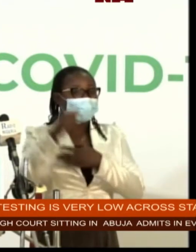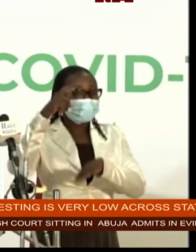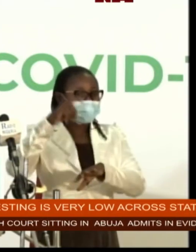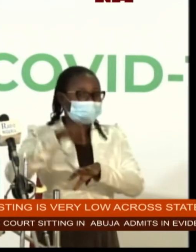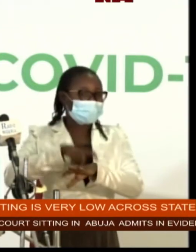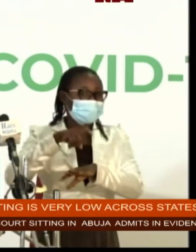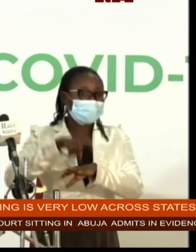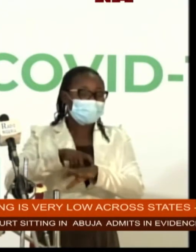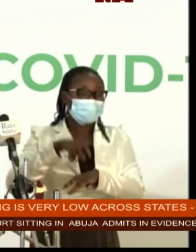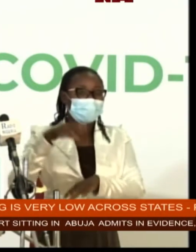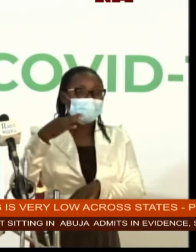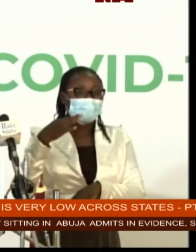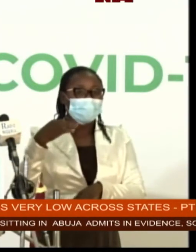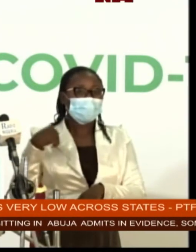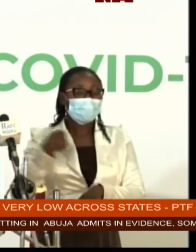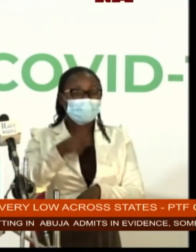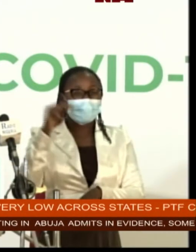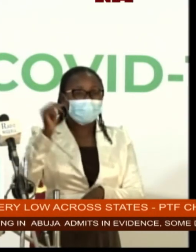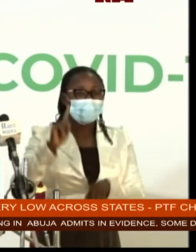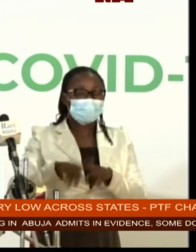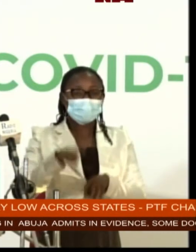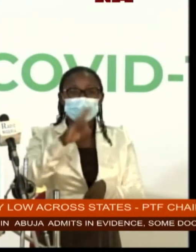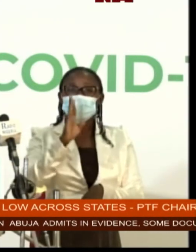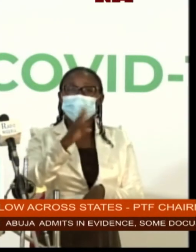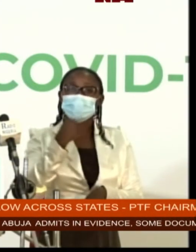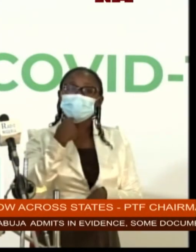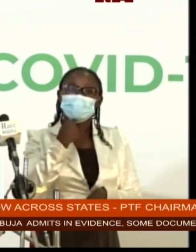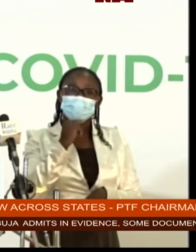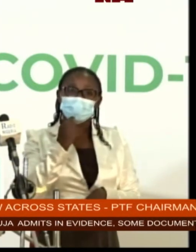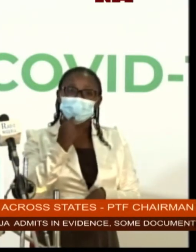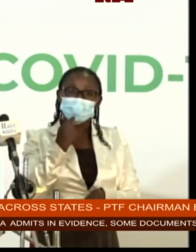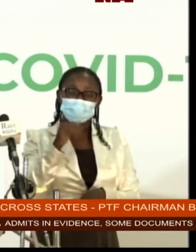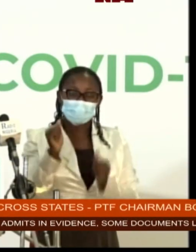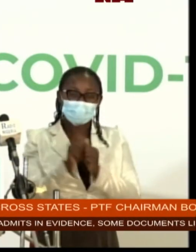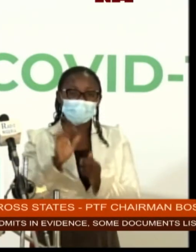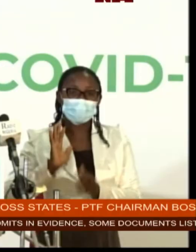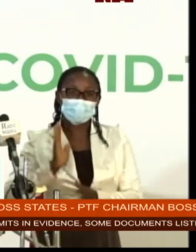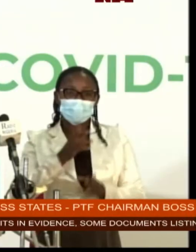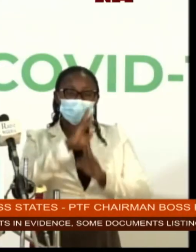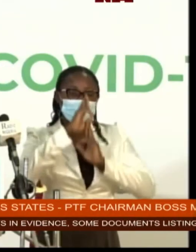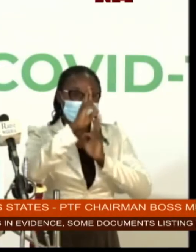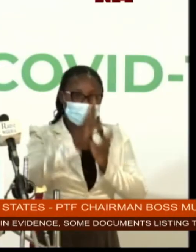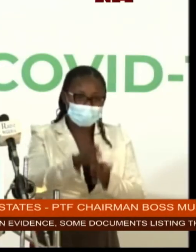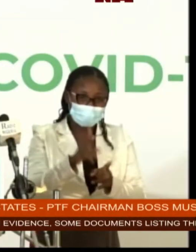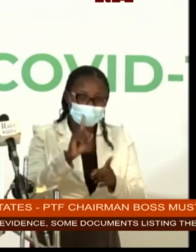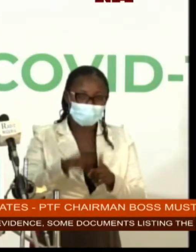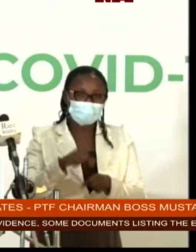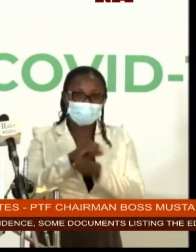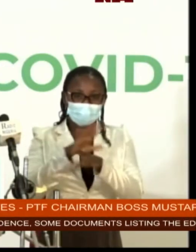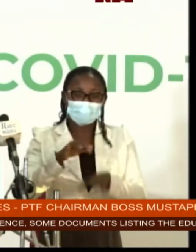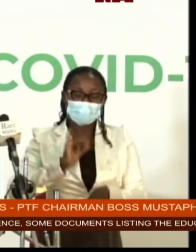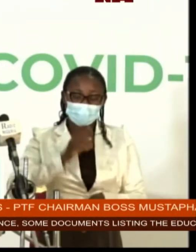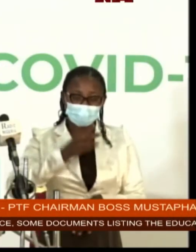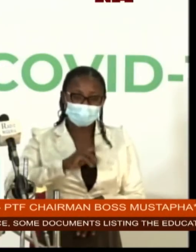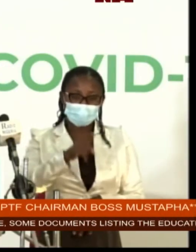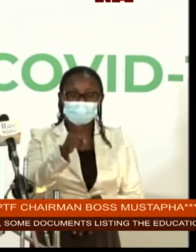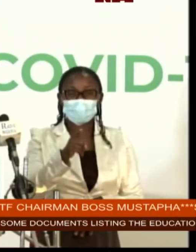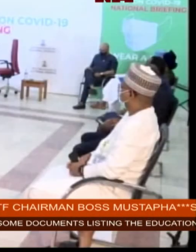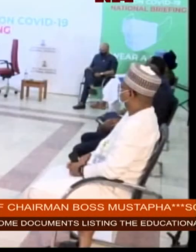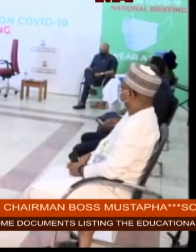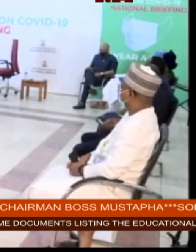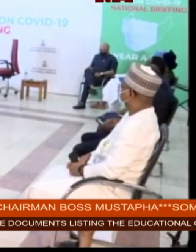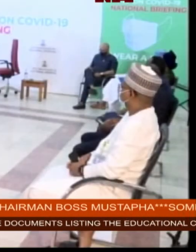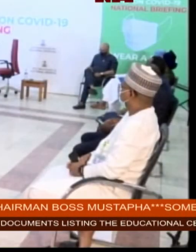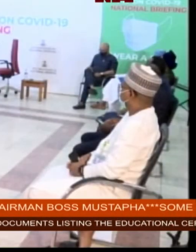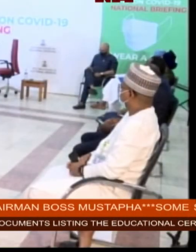time, and we need to get serious with our response to COVID-19. I wish you a very